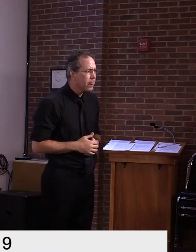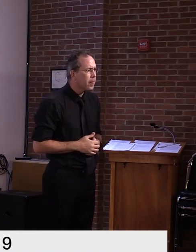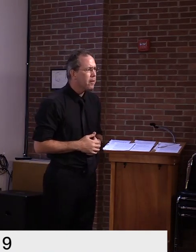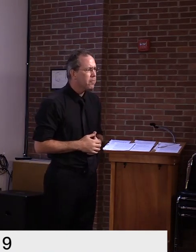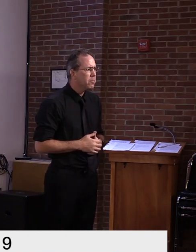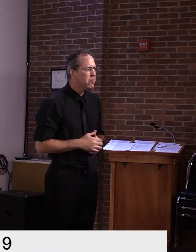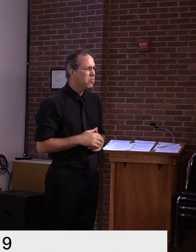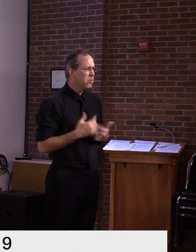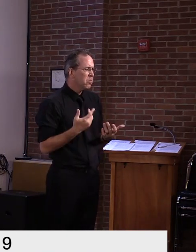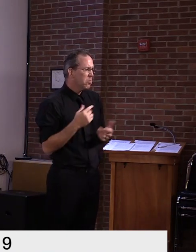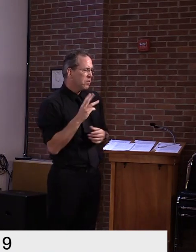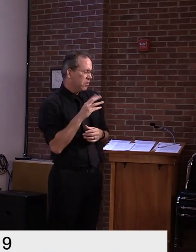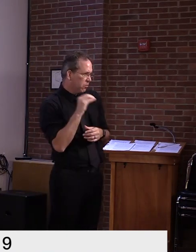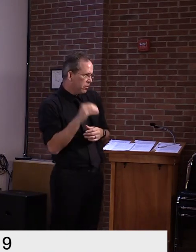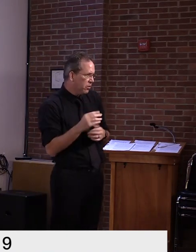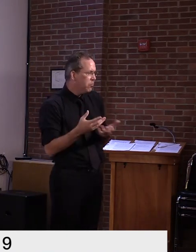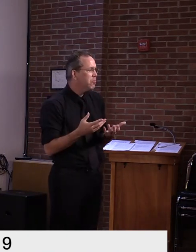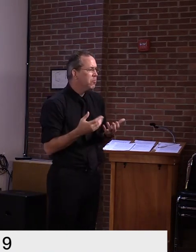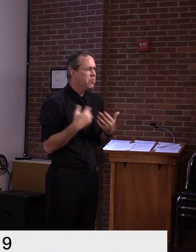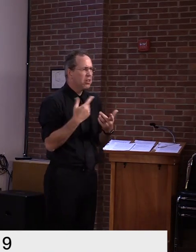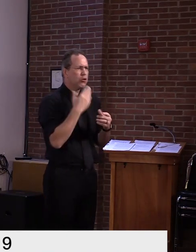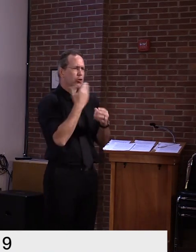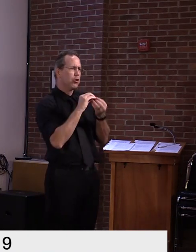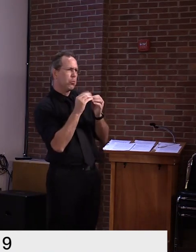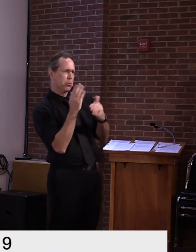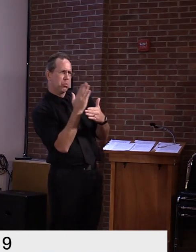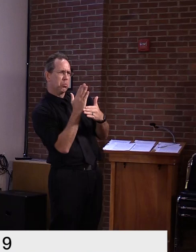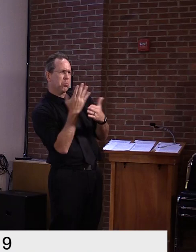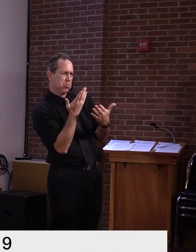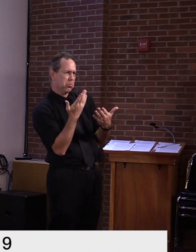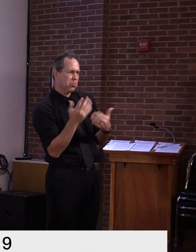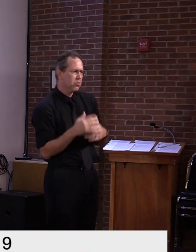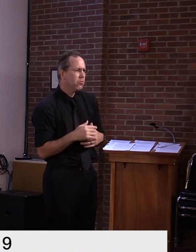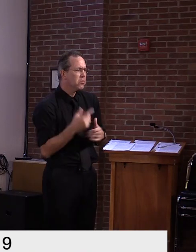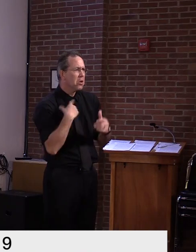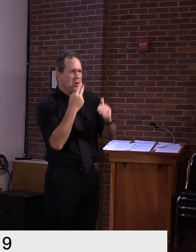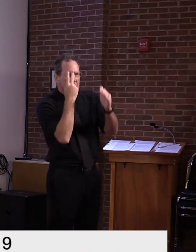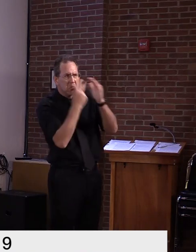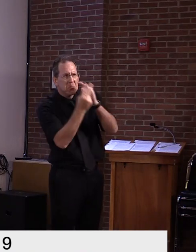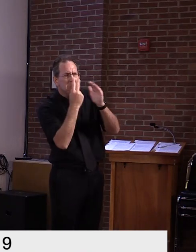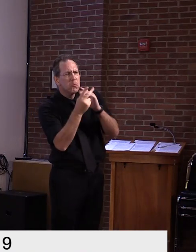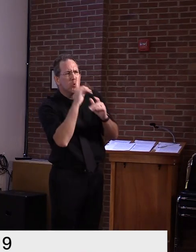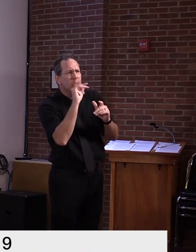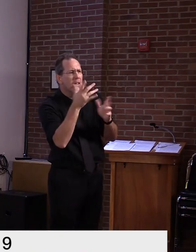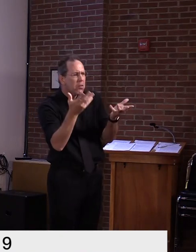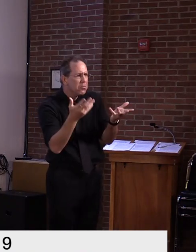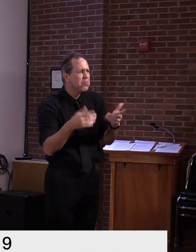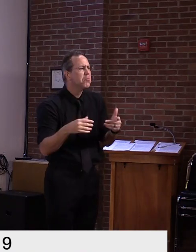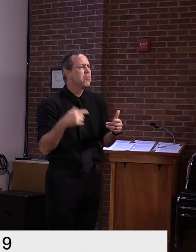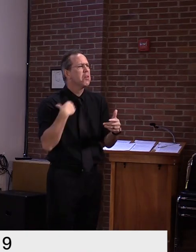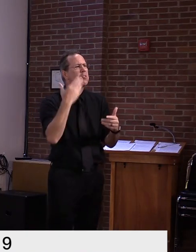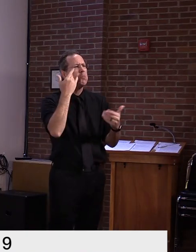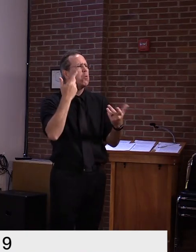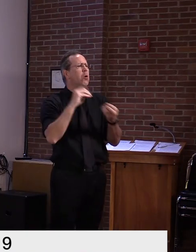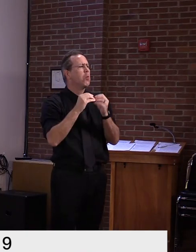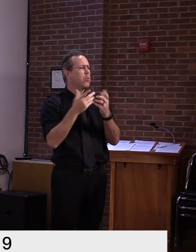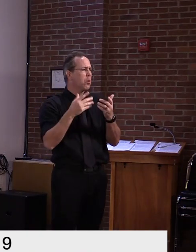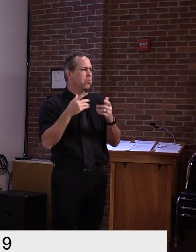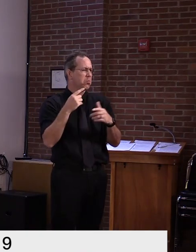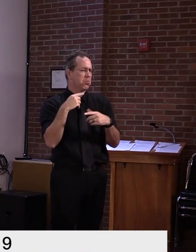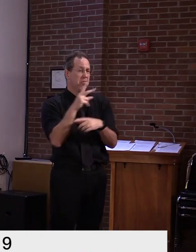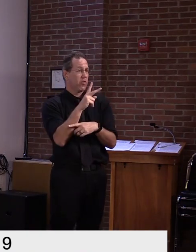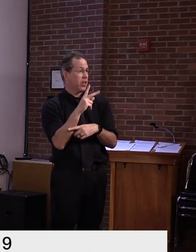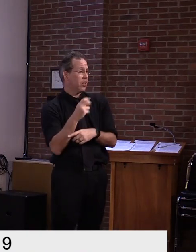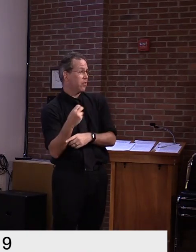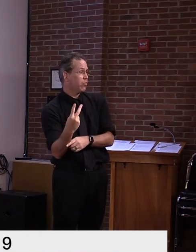interesting, I think, for us to look at and will help us model out the likelihood of a successful K through 12 reopening as